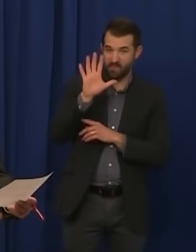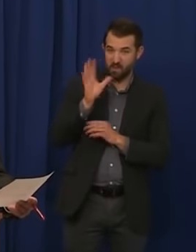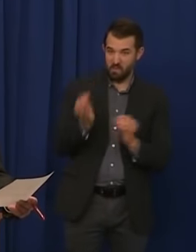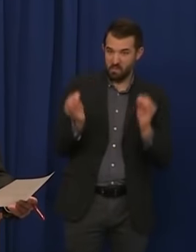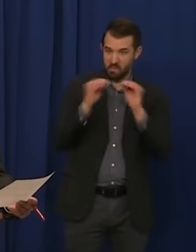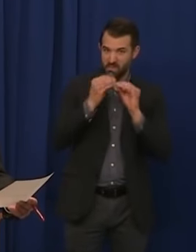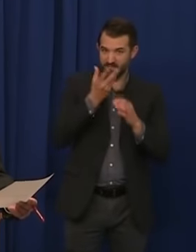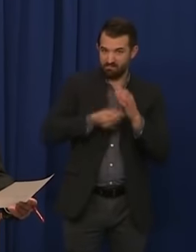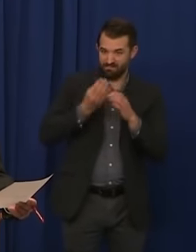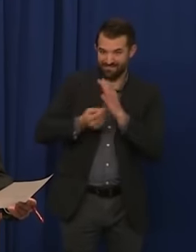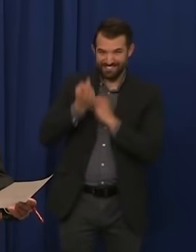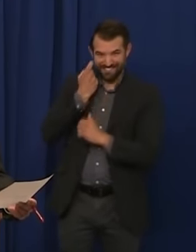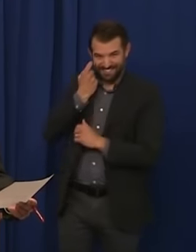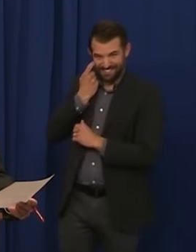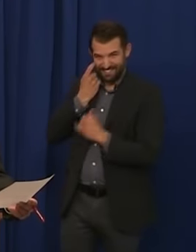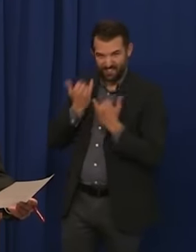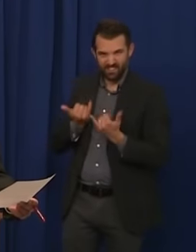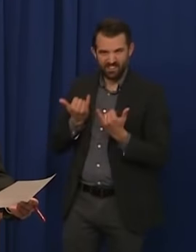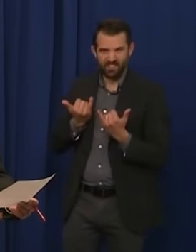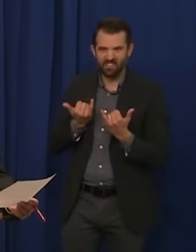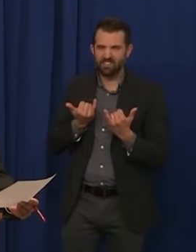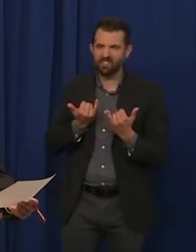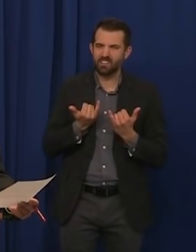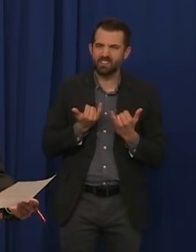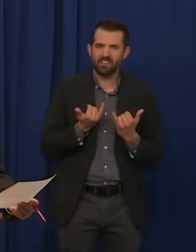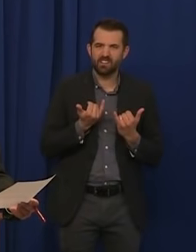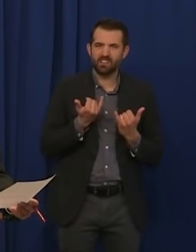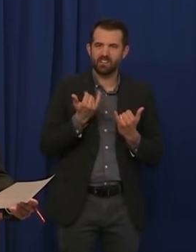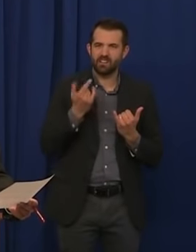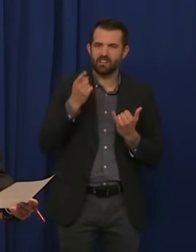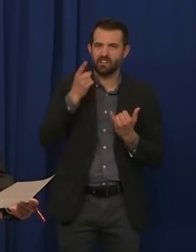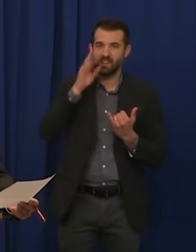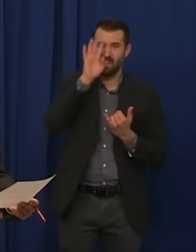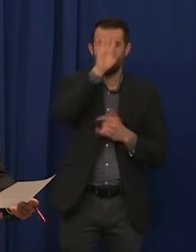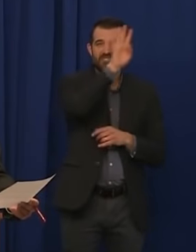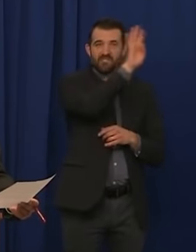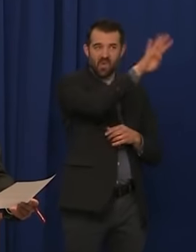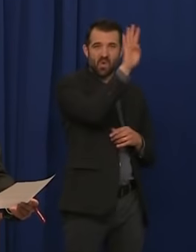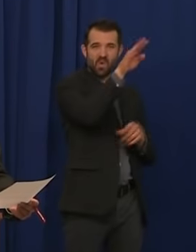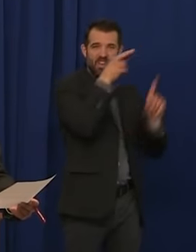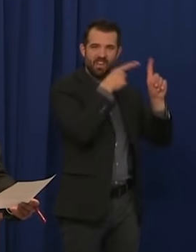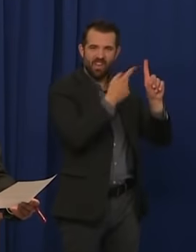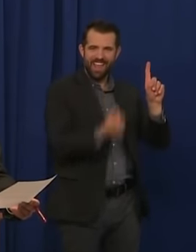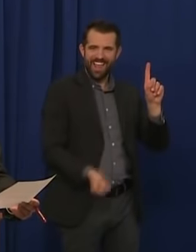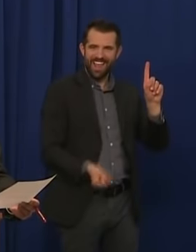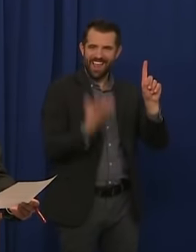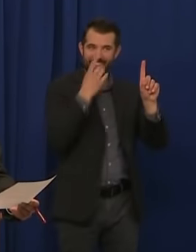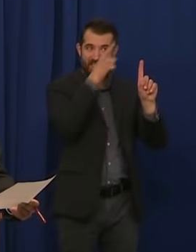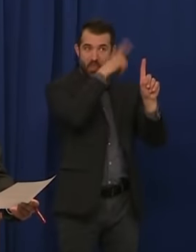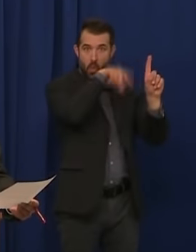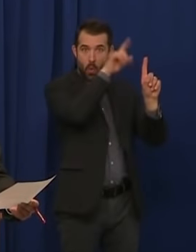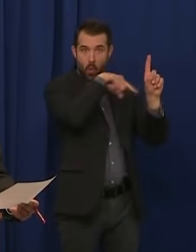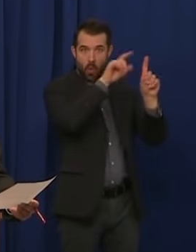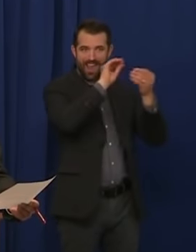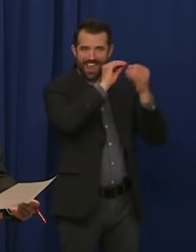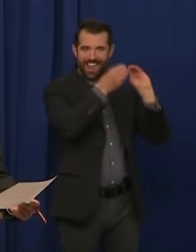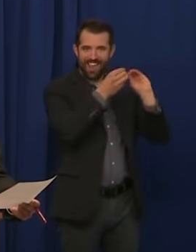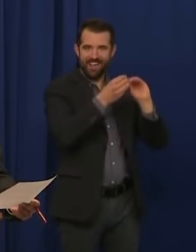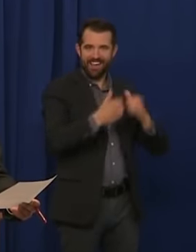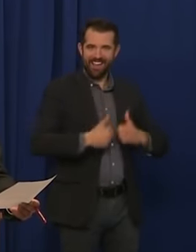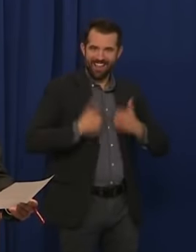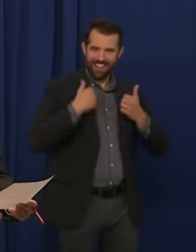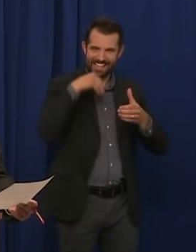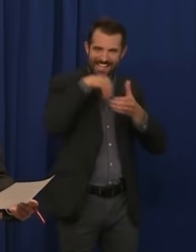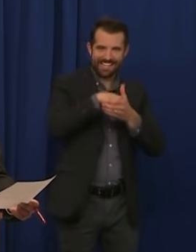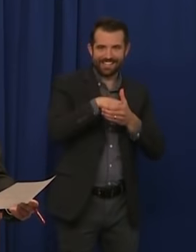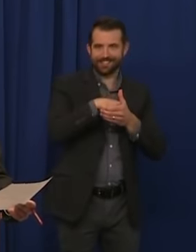say how many of the total 44 are attributed to residents of long-term health care facilities? And for the governor, just following up that